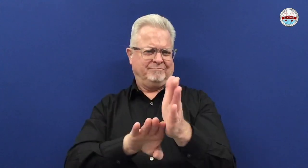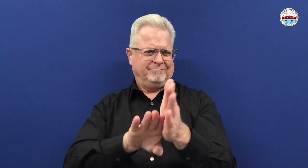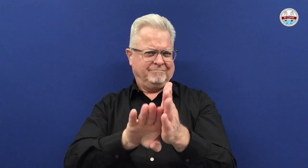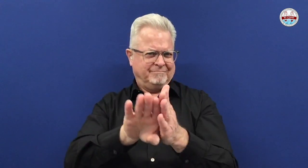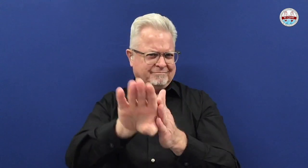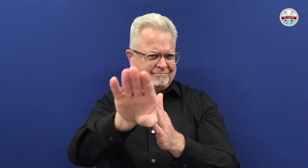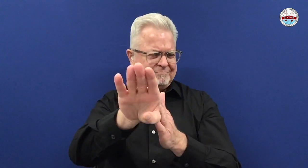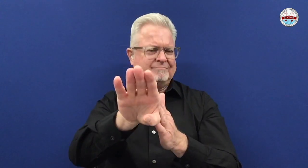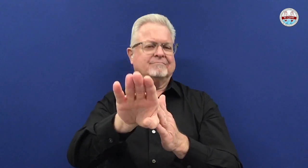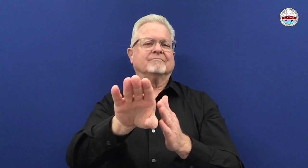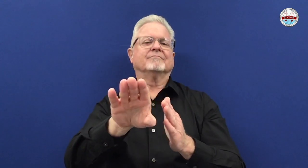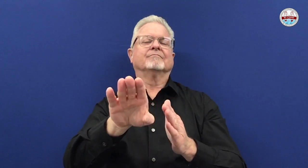vaccine.